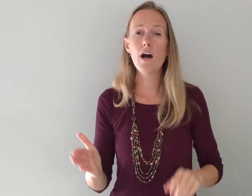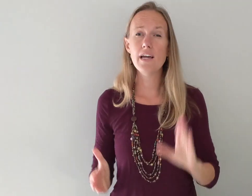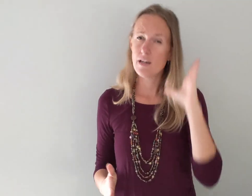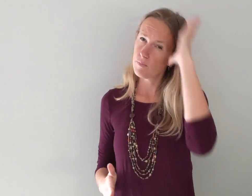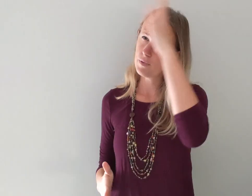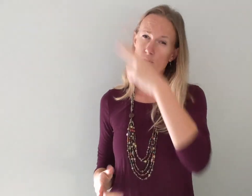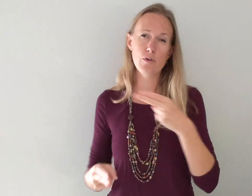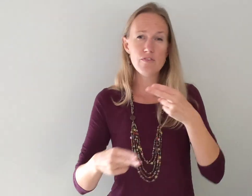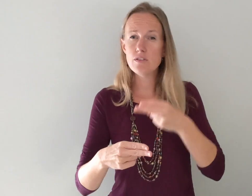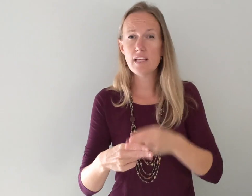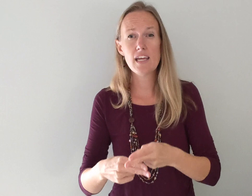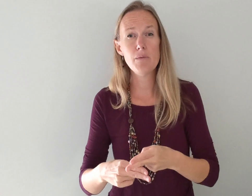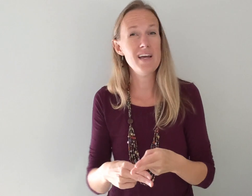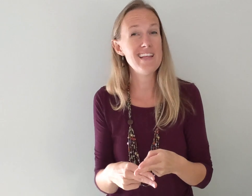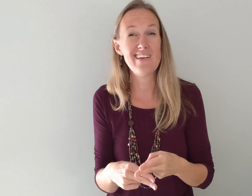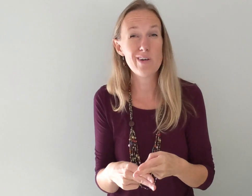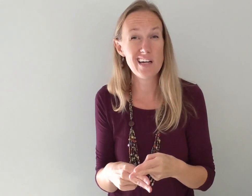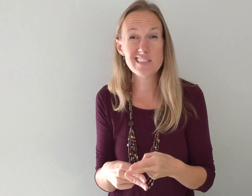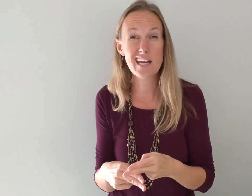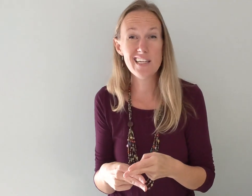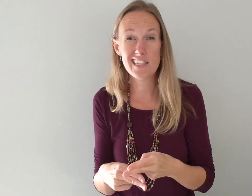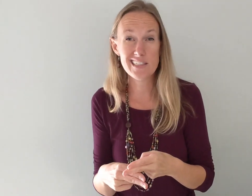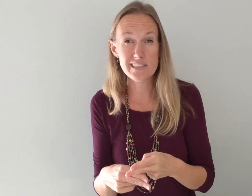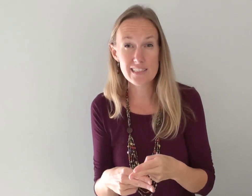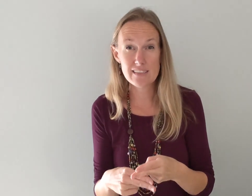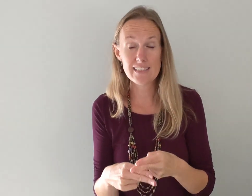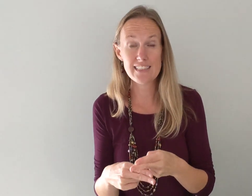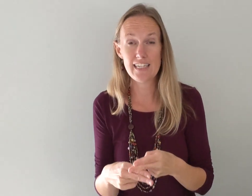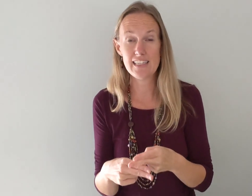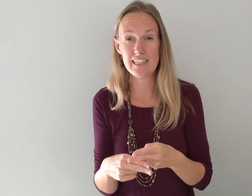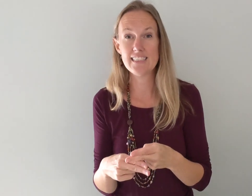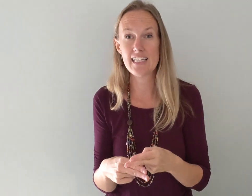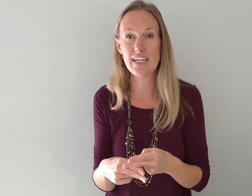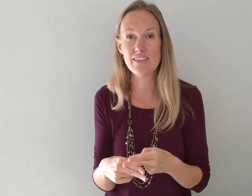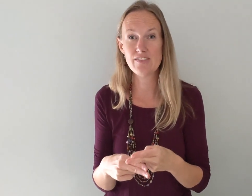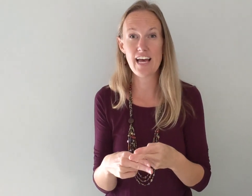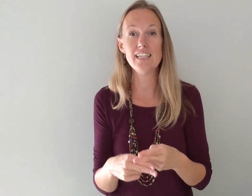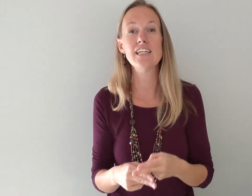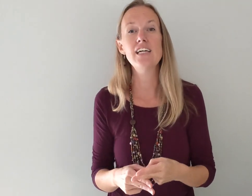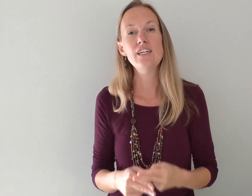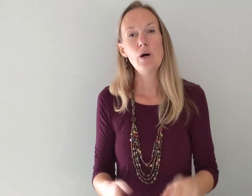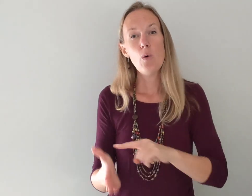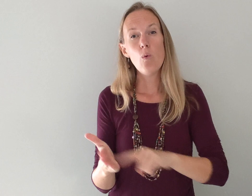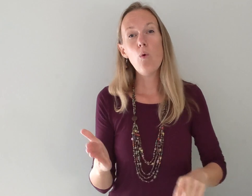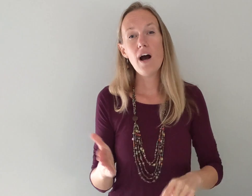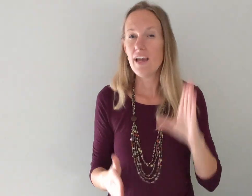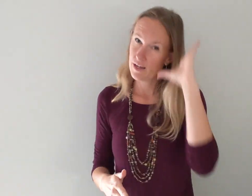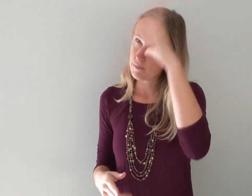what a beautiful name, and then we're not signing it is because there isn't anything in sign language for that. What a